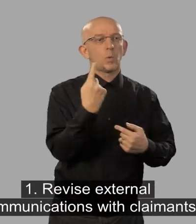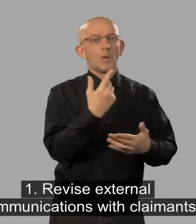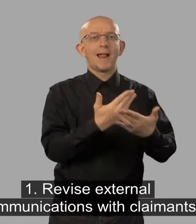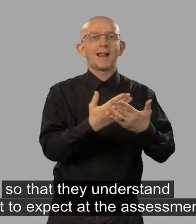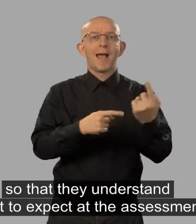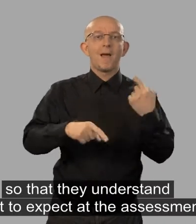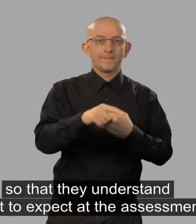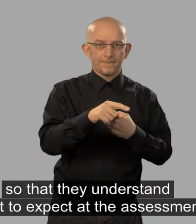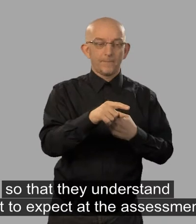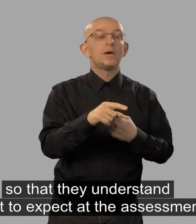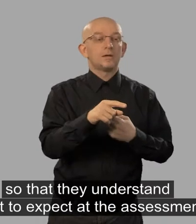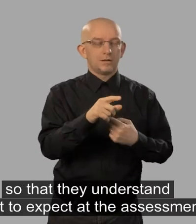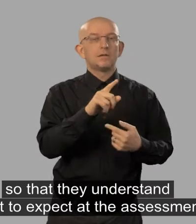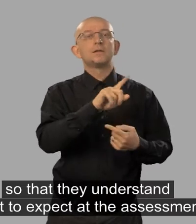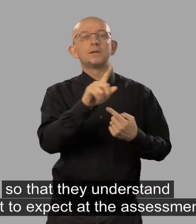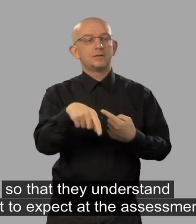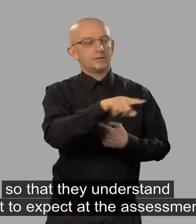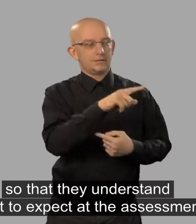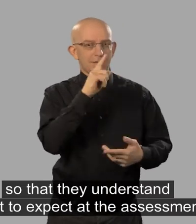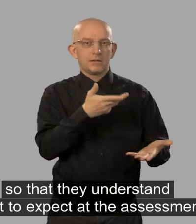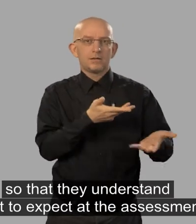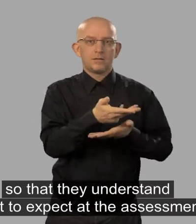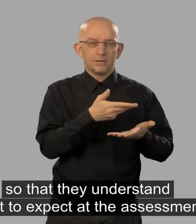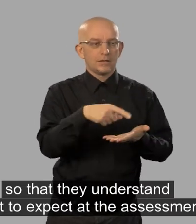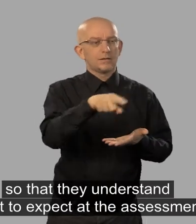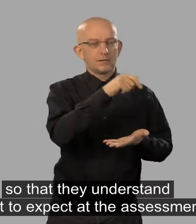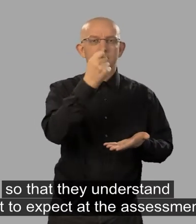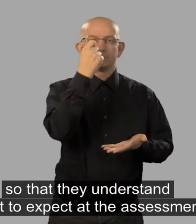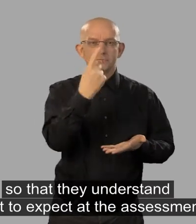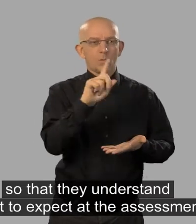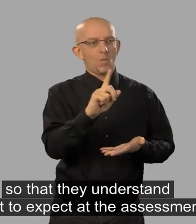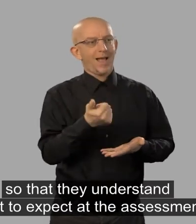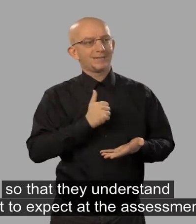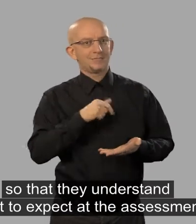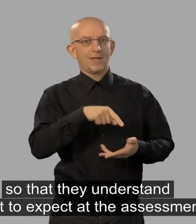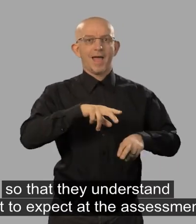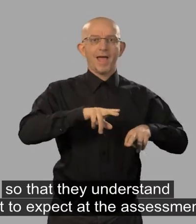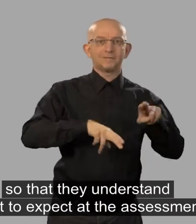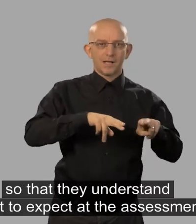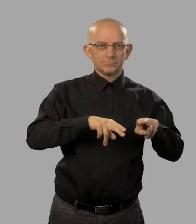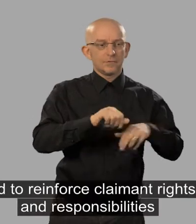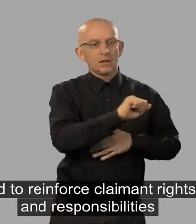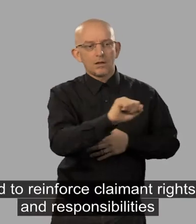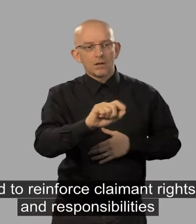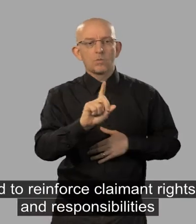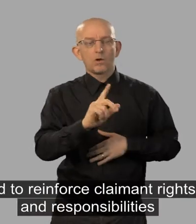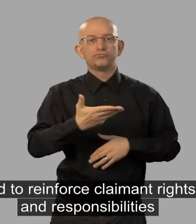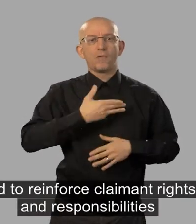with claimants so that they understand what to expect at the assessment and to reinforce